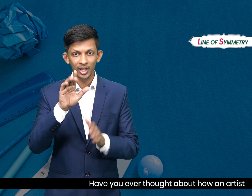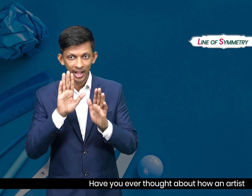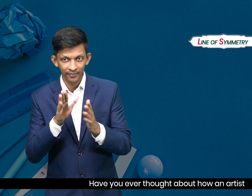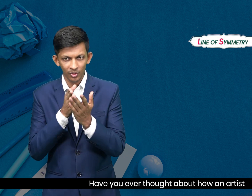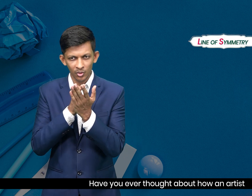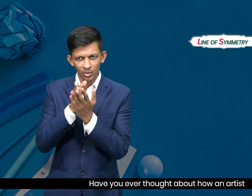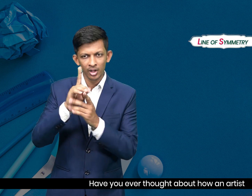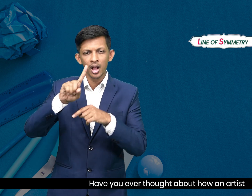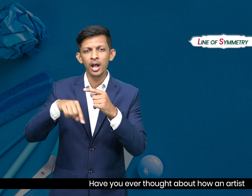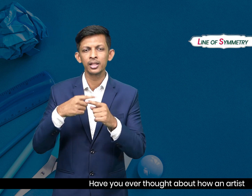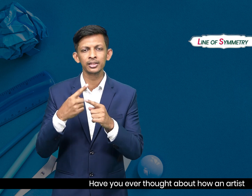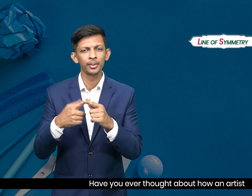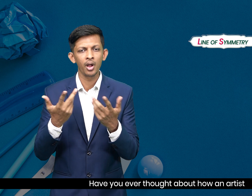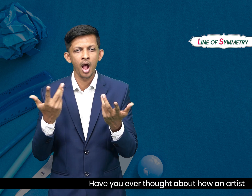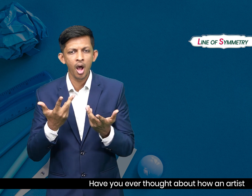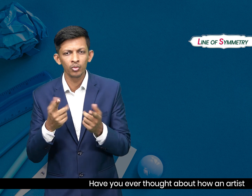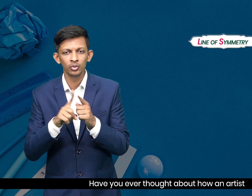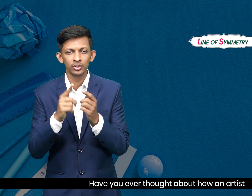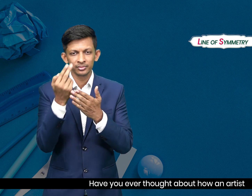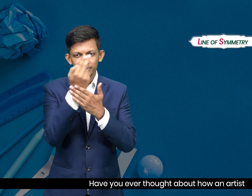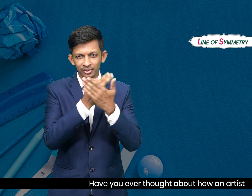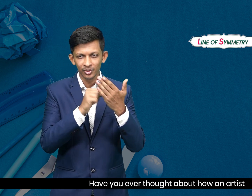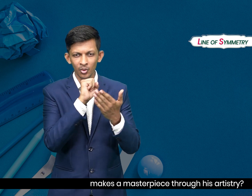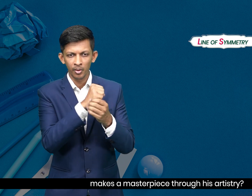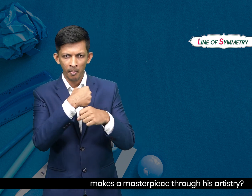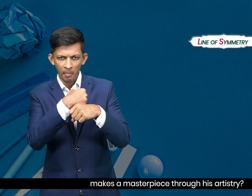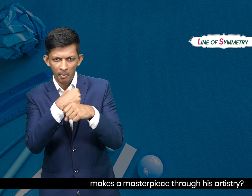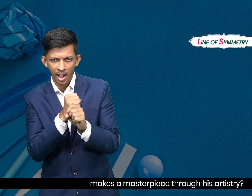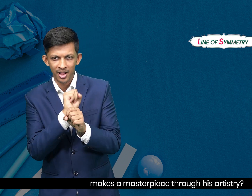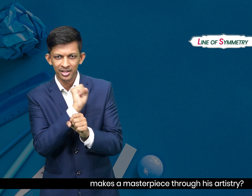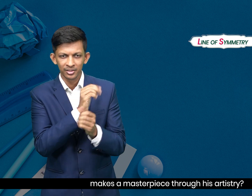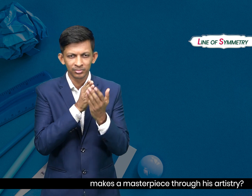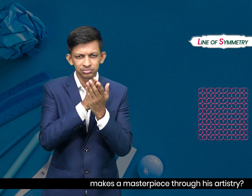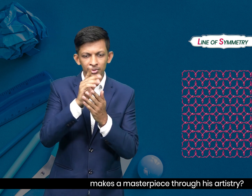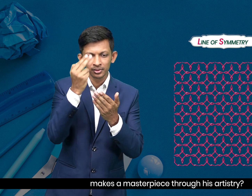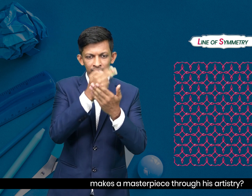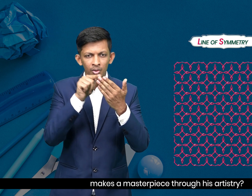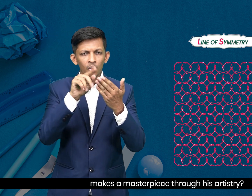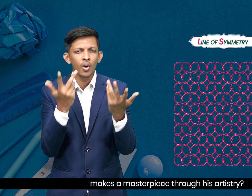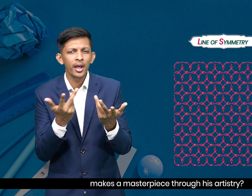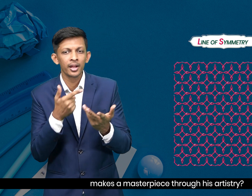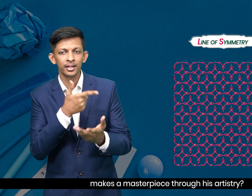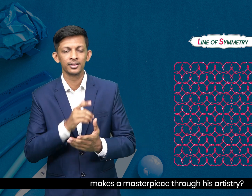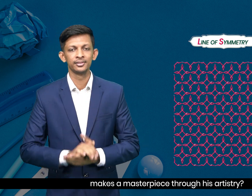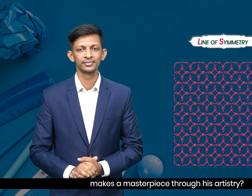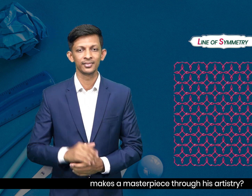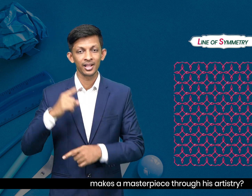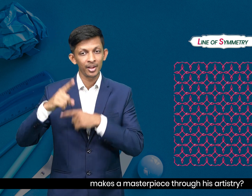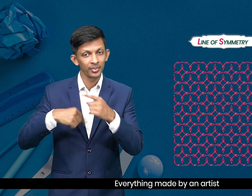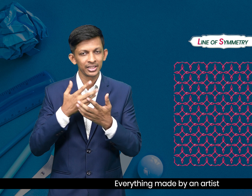Have you ever thought about how an artist makes a masterpiece through his artistry?